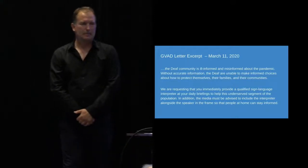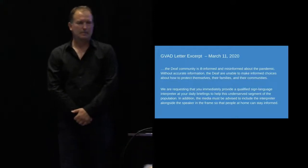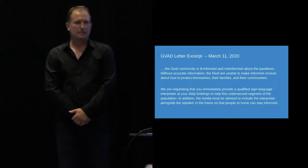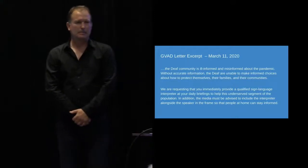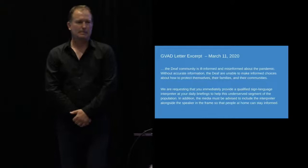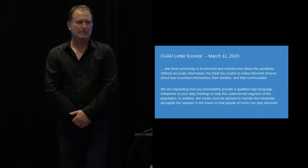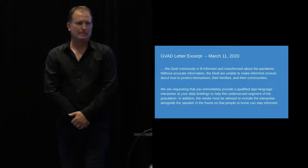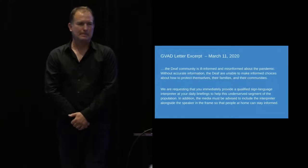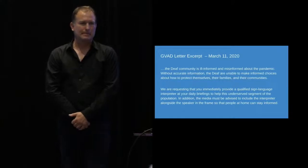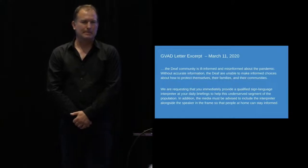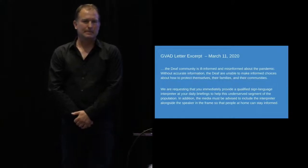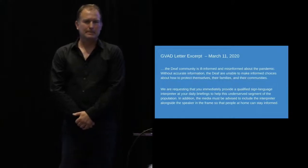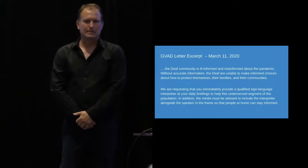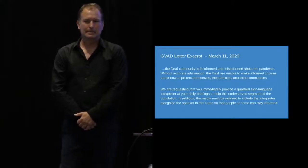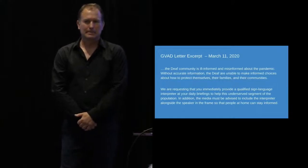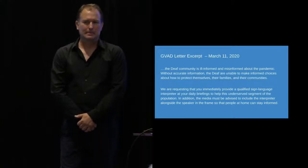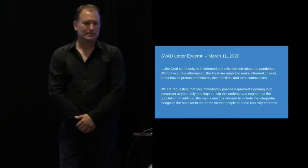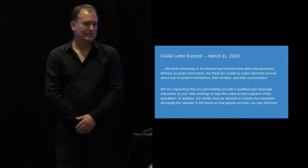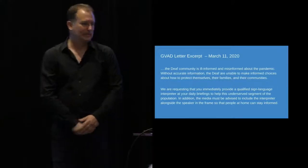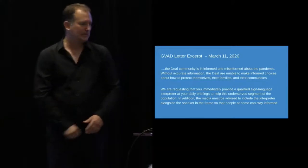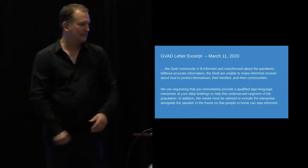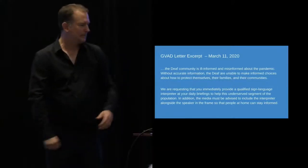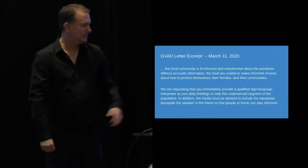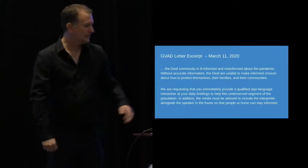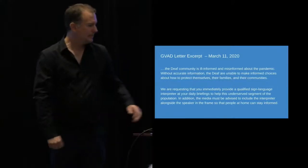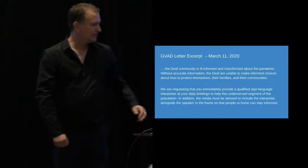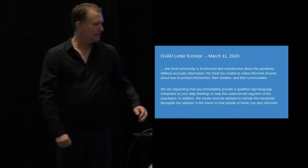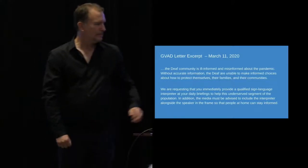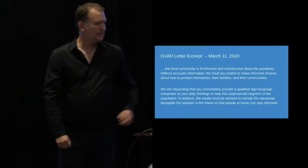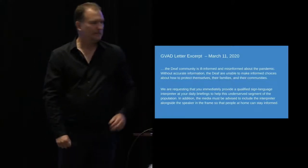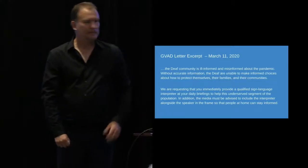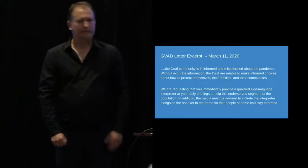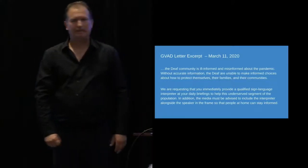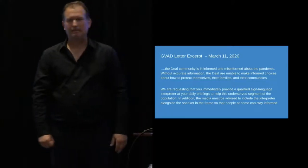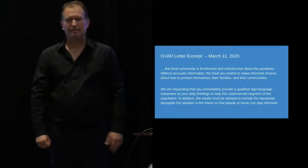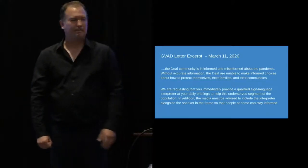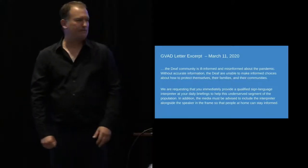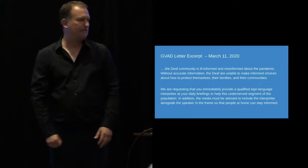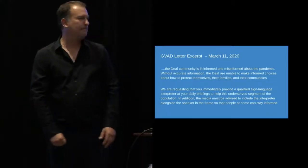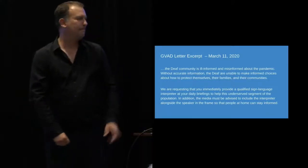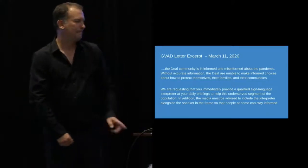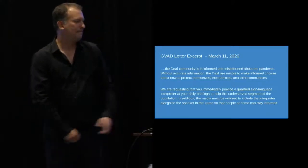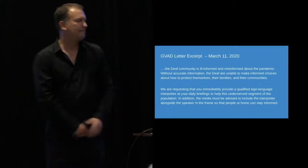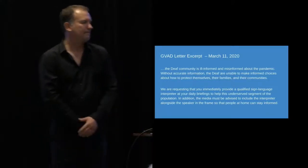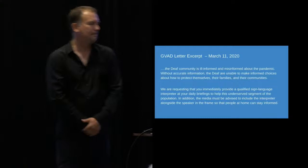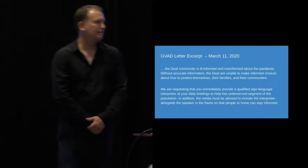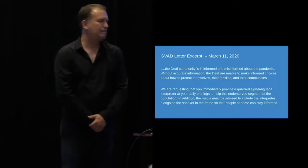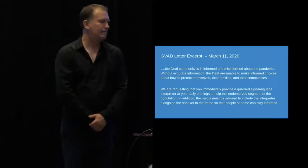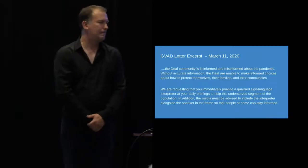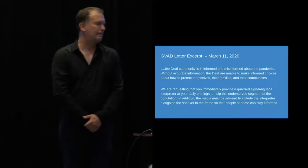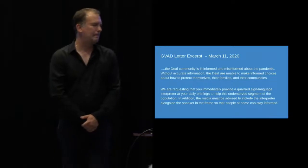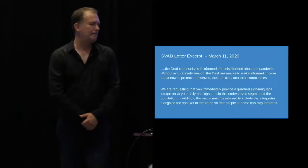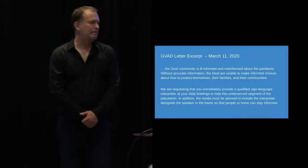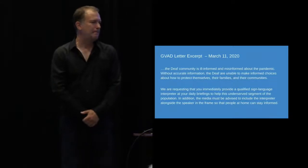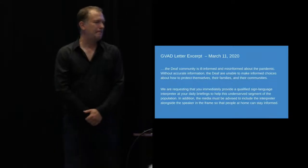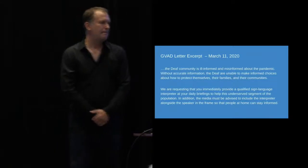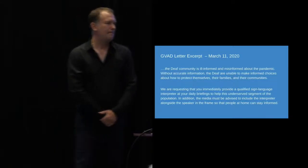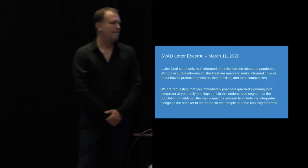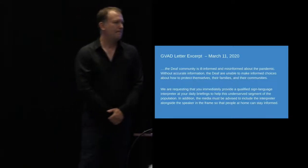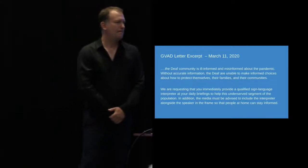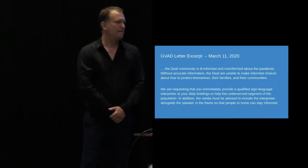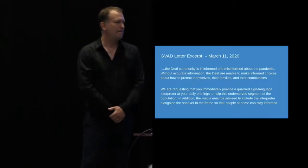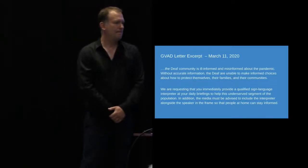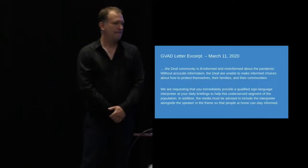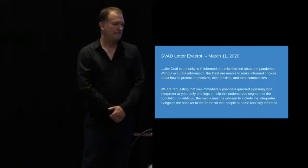information, the deaf are unable to make informed choices about how to protect themselves, their families, and their communities. We